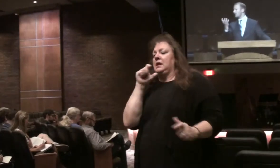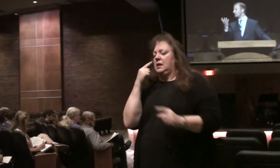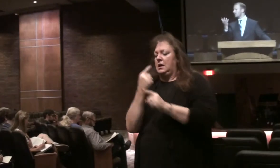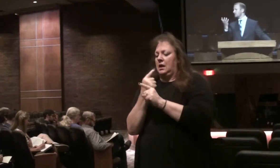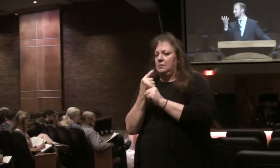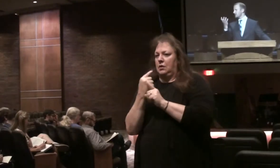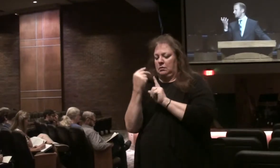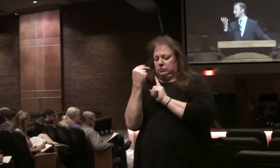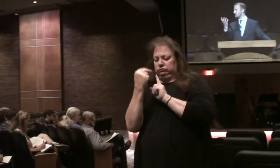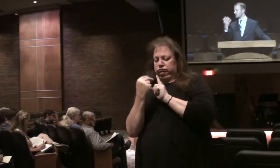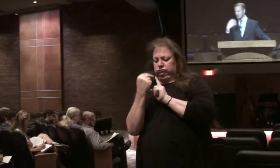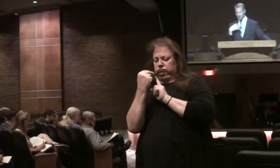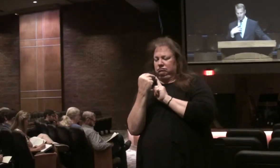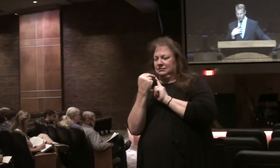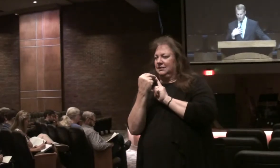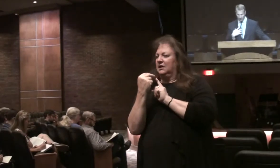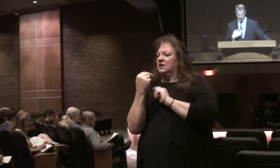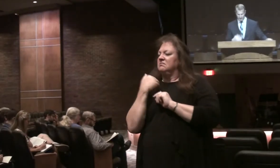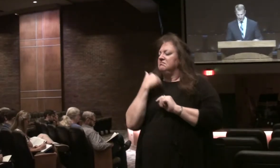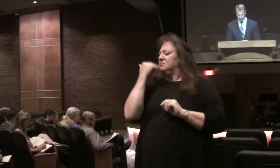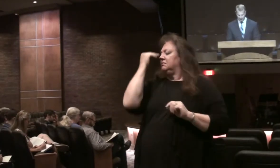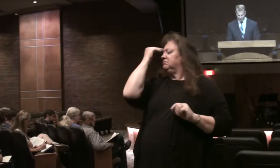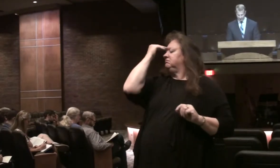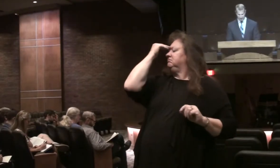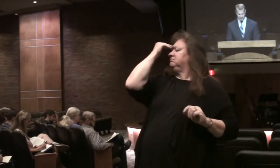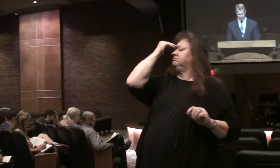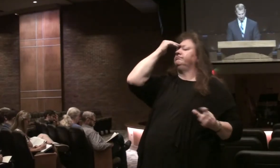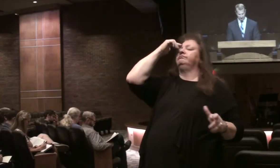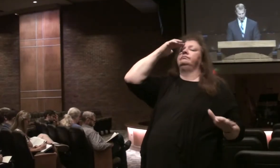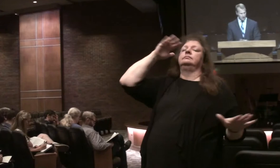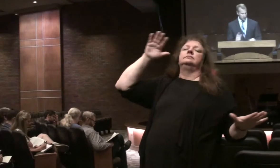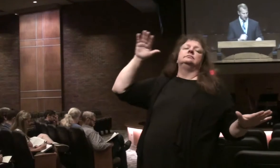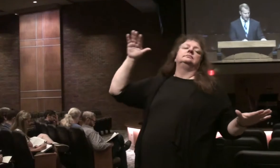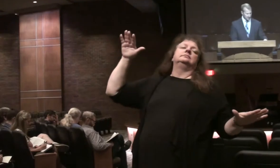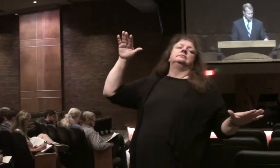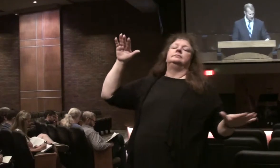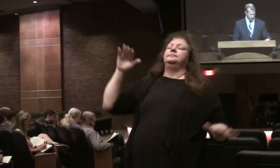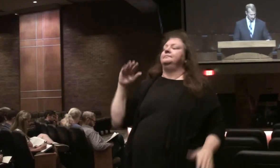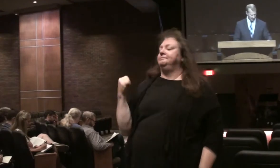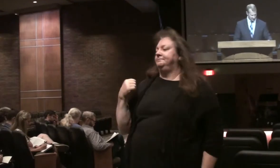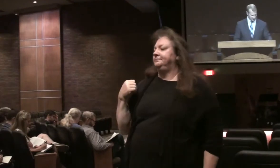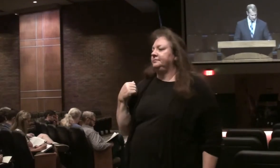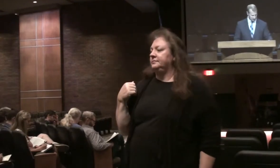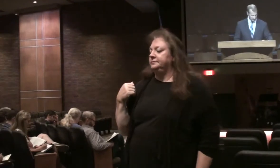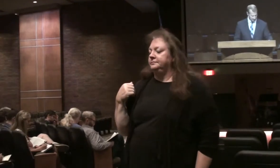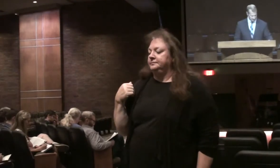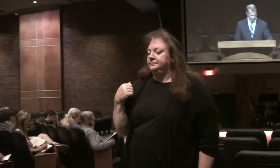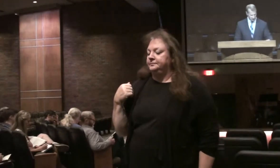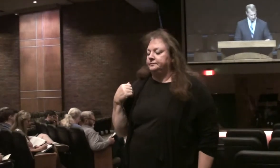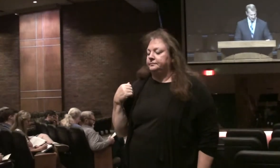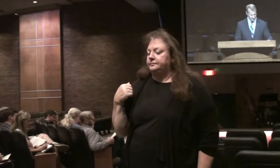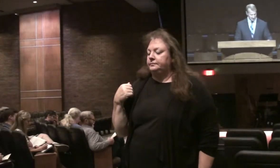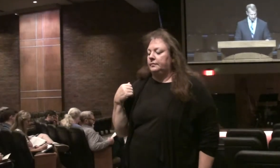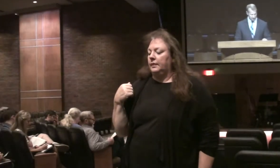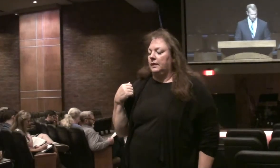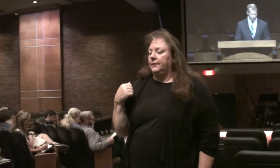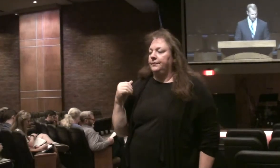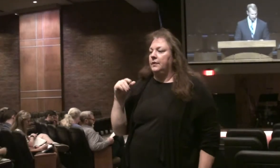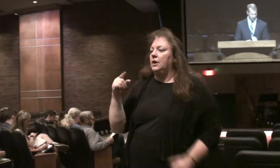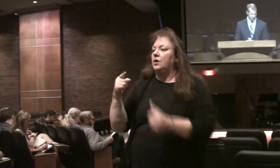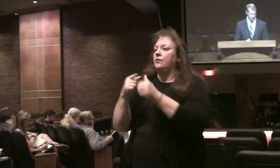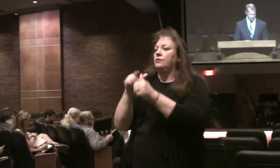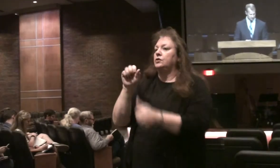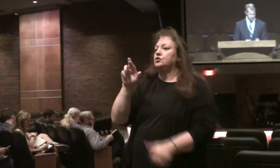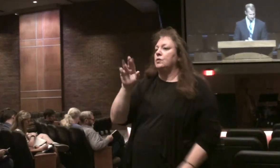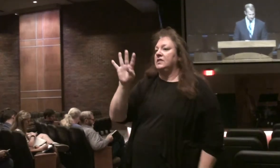view of themselves, their own knowledge, their own gifts themselves. Turn back to a passage or two on this. Turn back to chapter 4, if